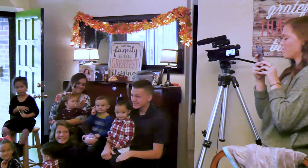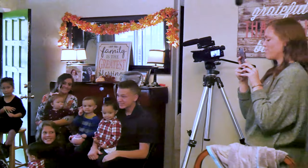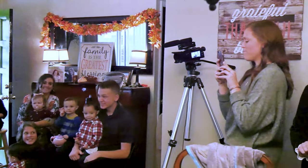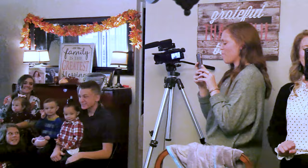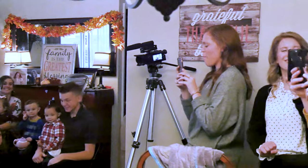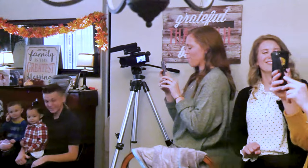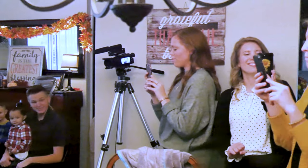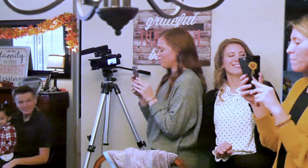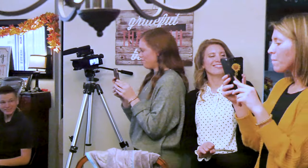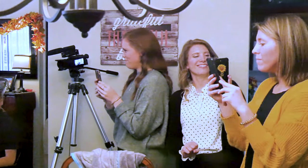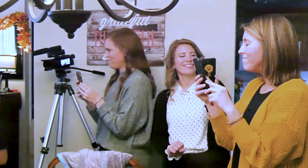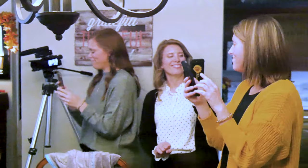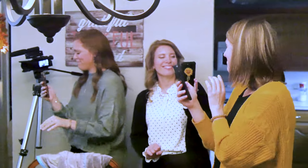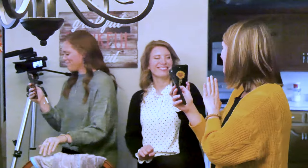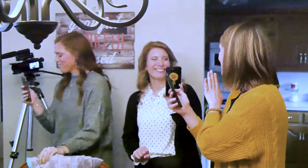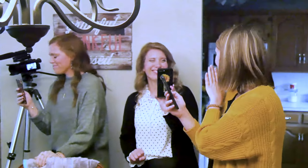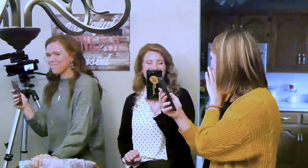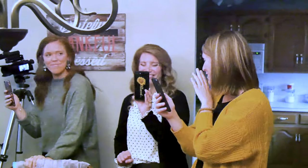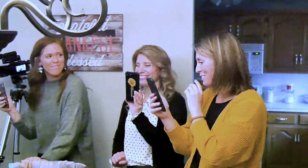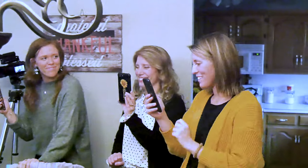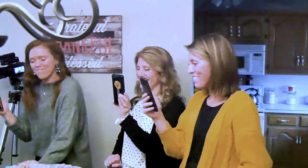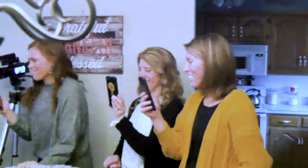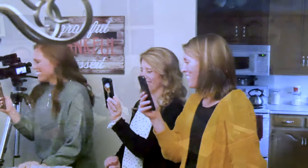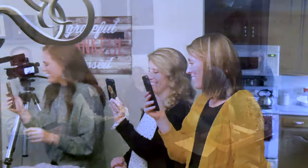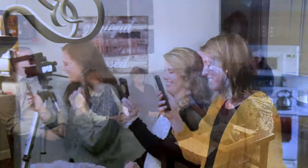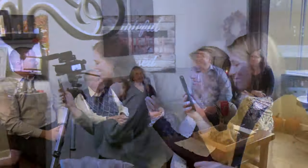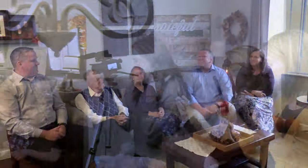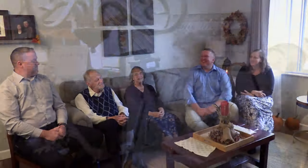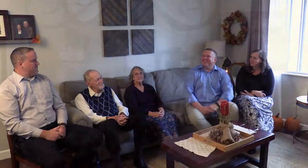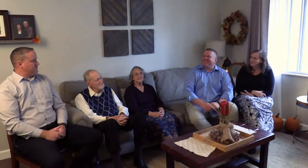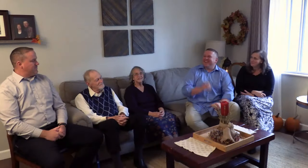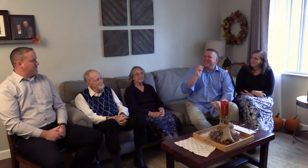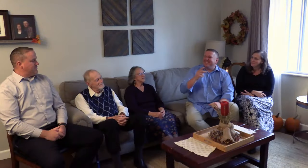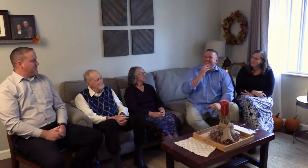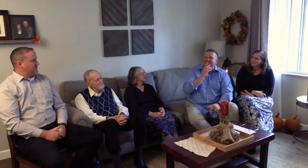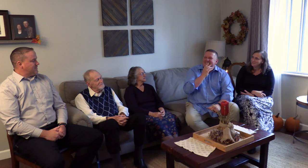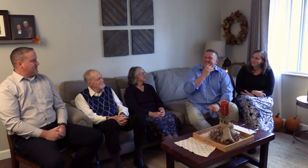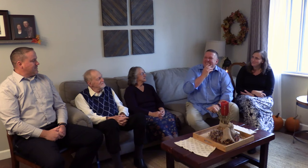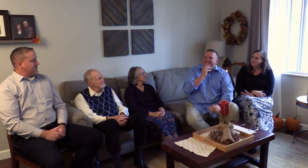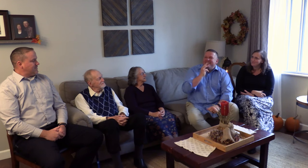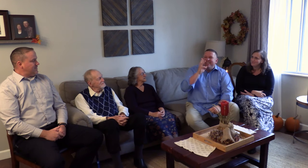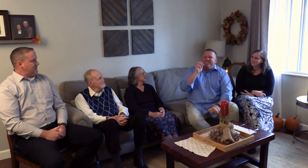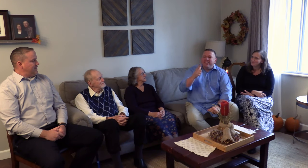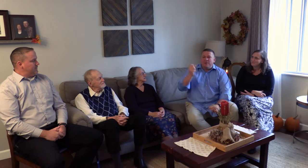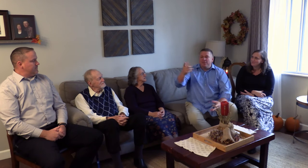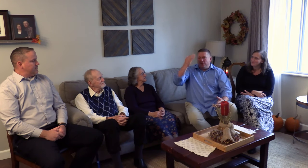good job buddy all right all right well many of you